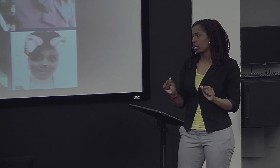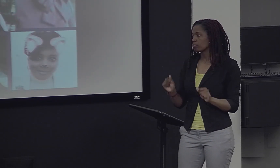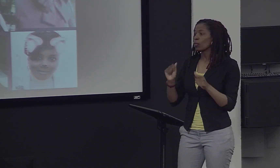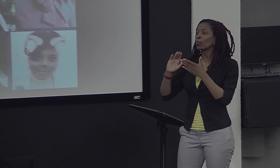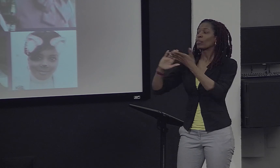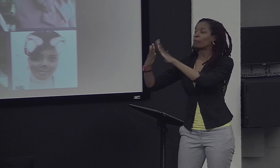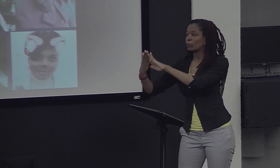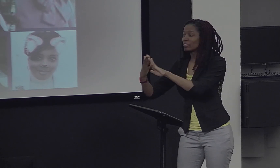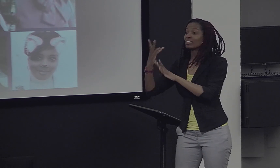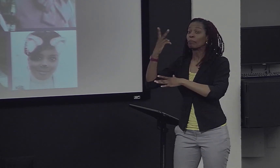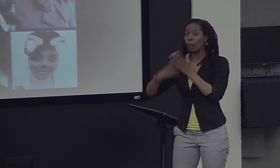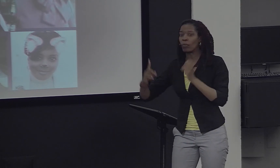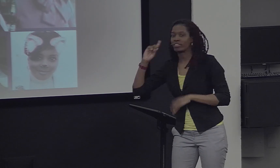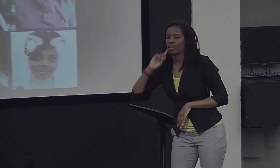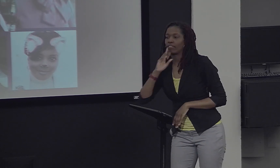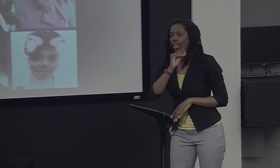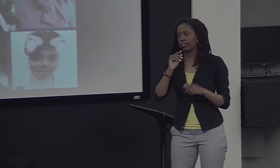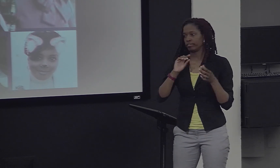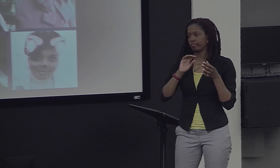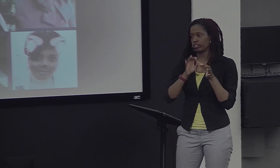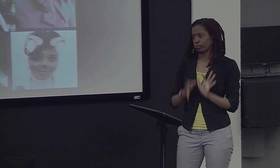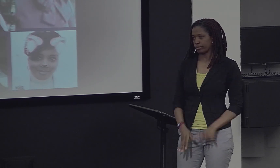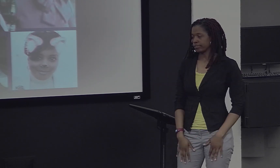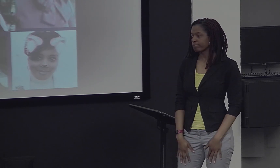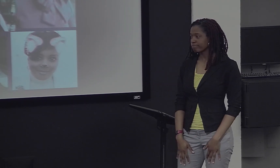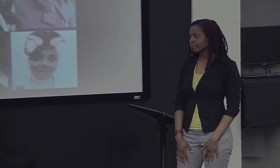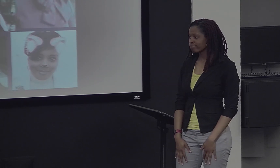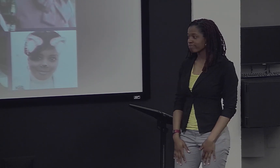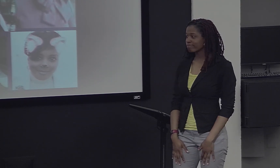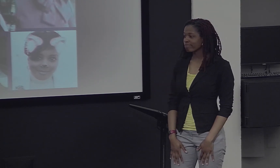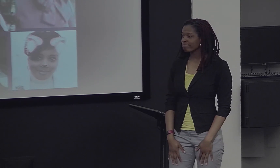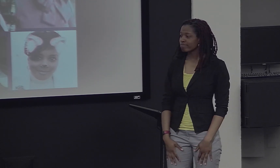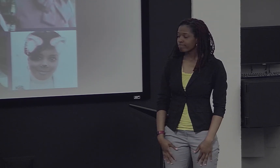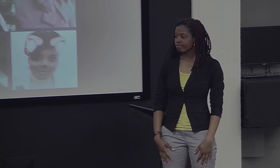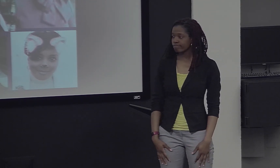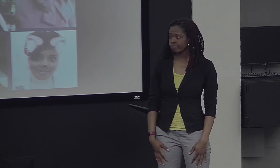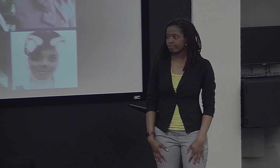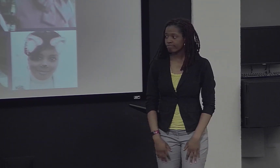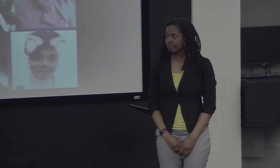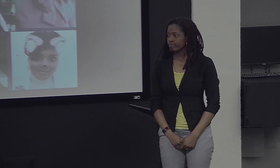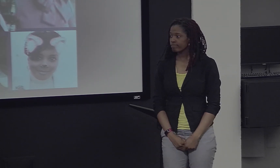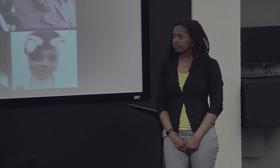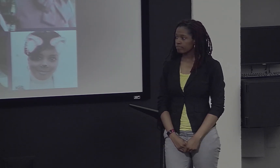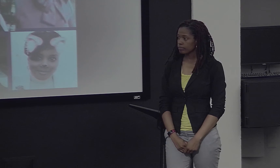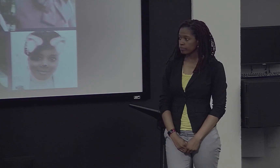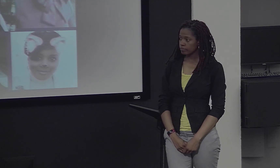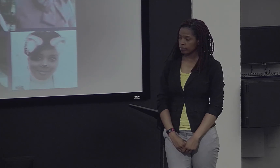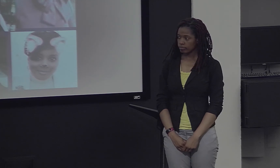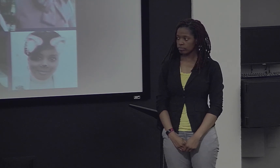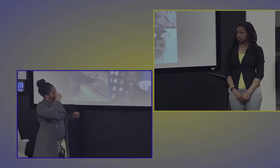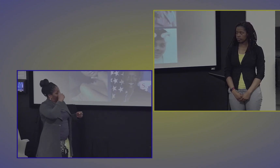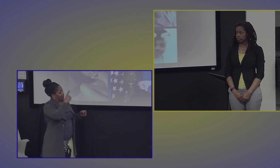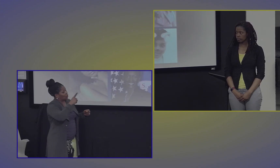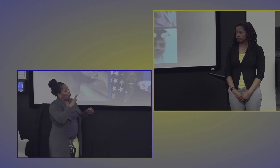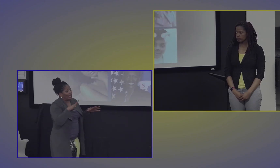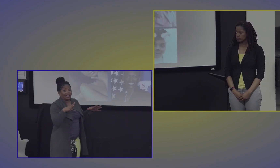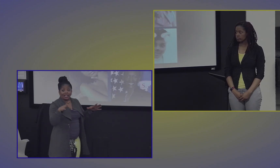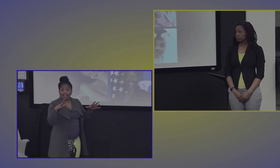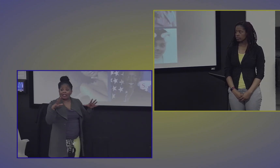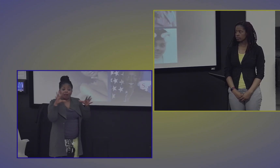And so we all need to be engaged as much as possible with the deaf community and with interpreting. So I